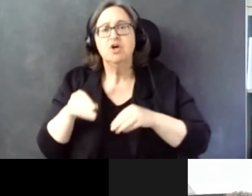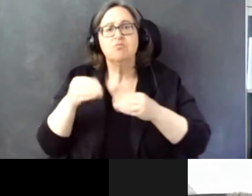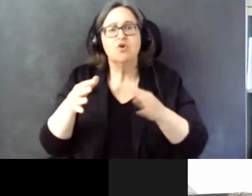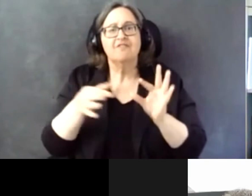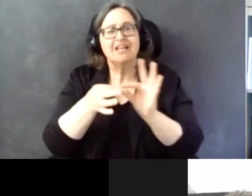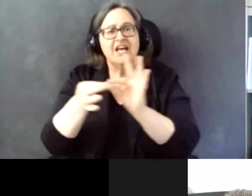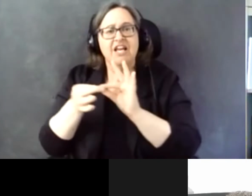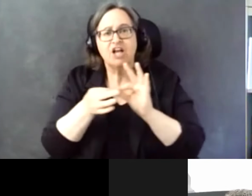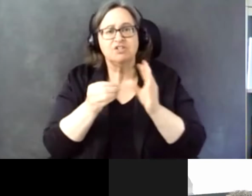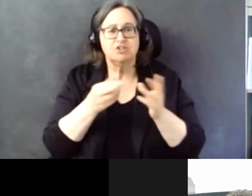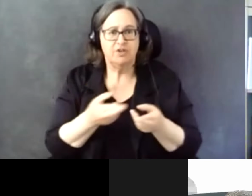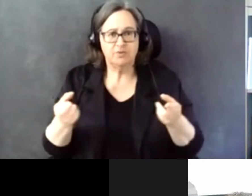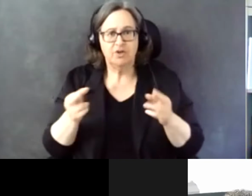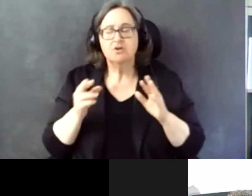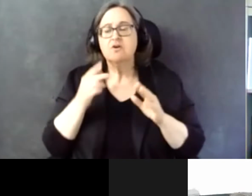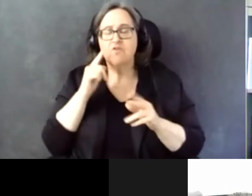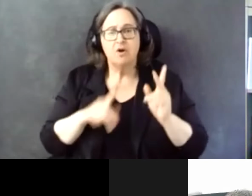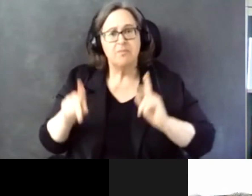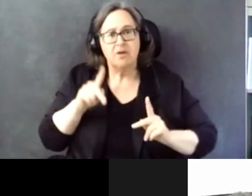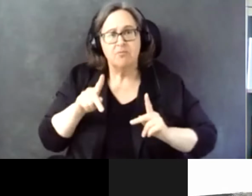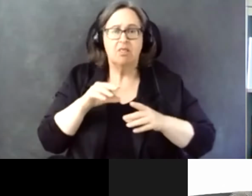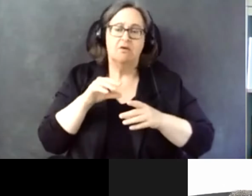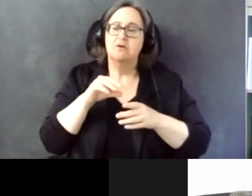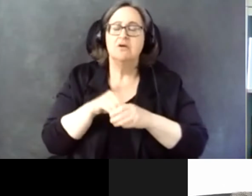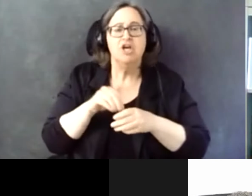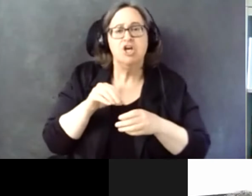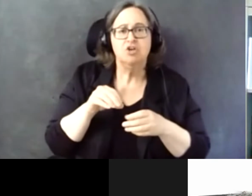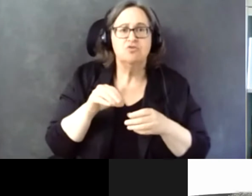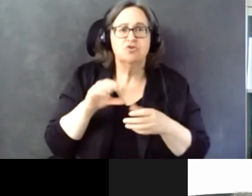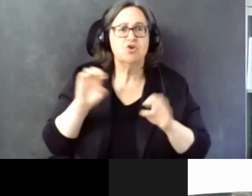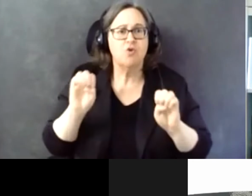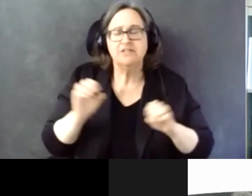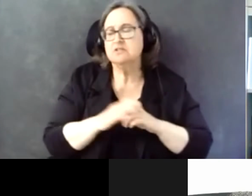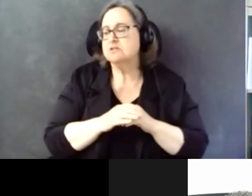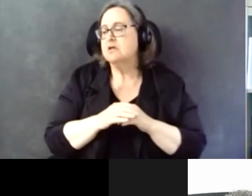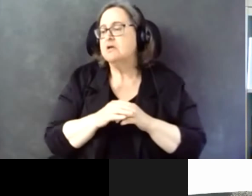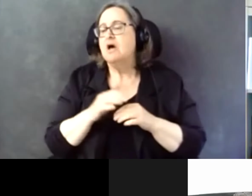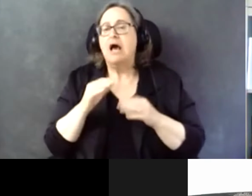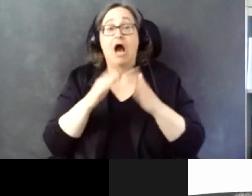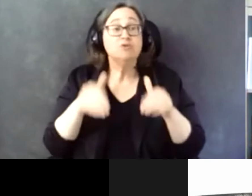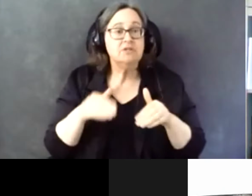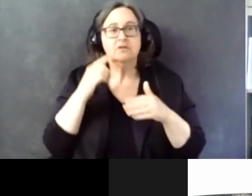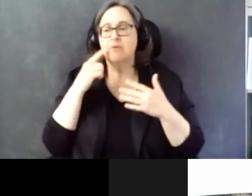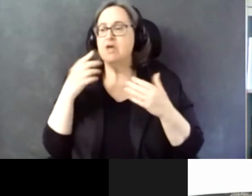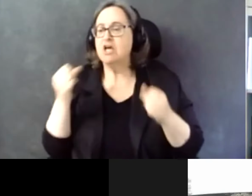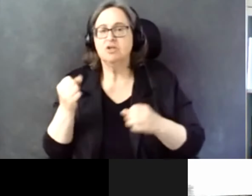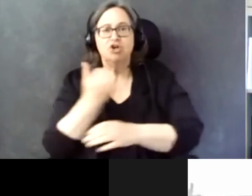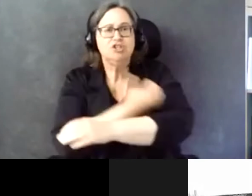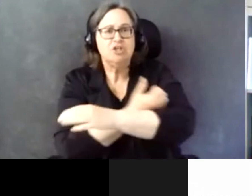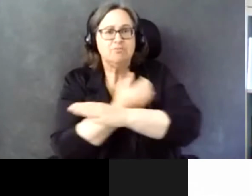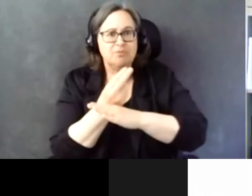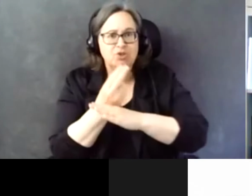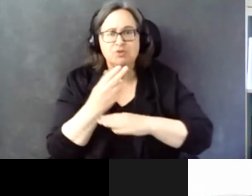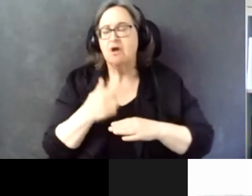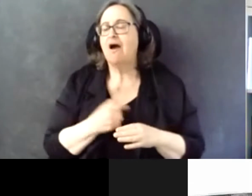connections and the resources to folks in crisis that they need whether that being so far as housing is concerned or mental health or substance abuse um